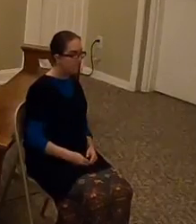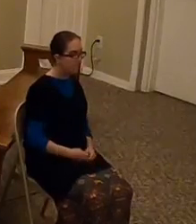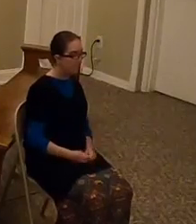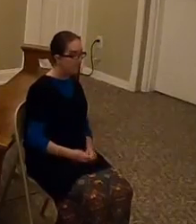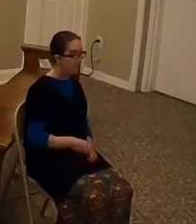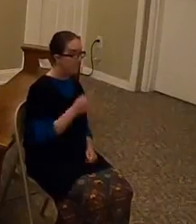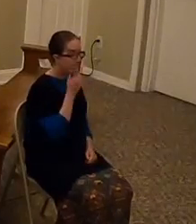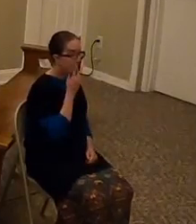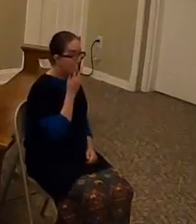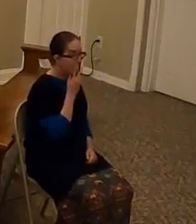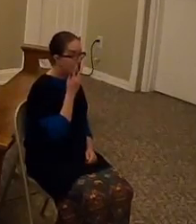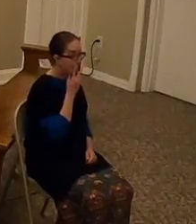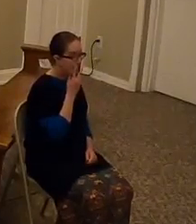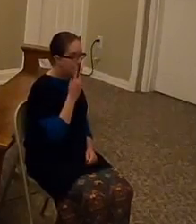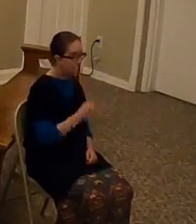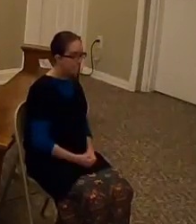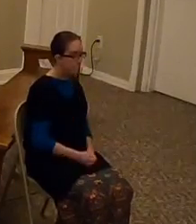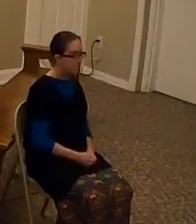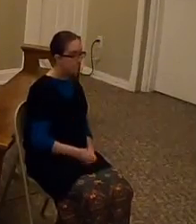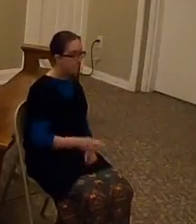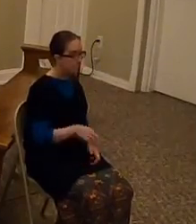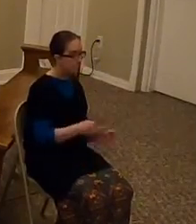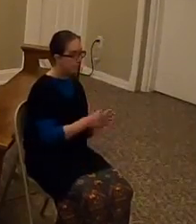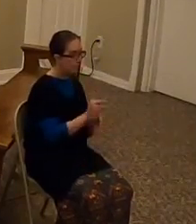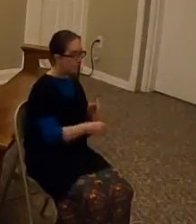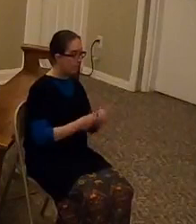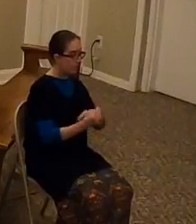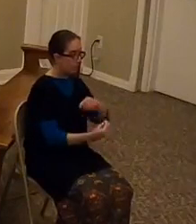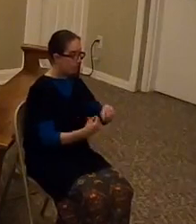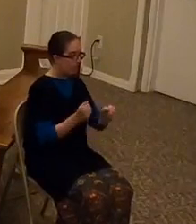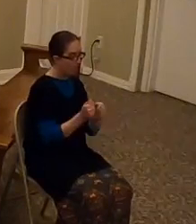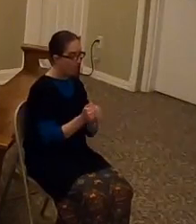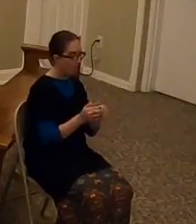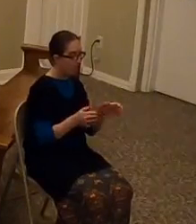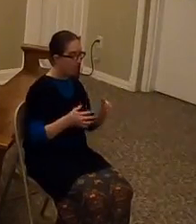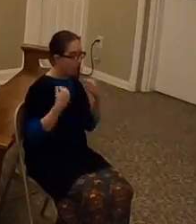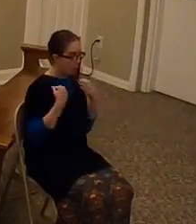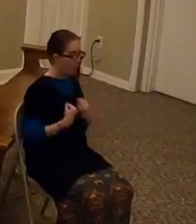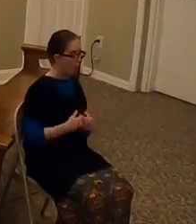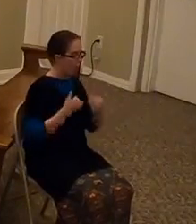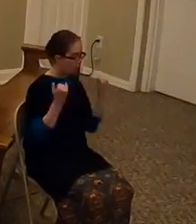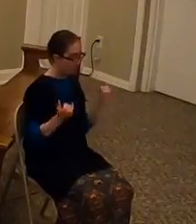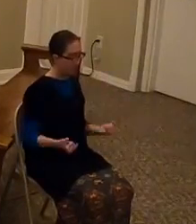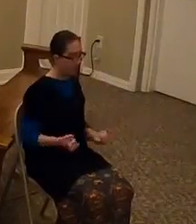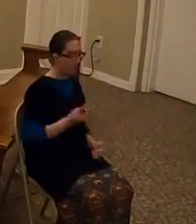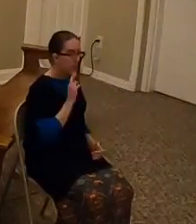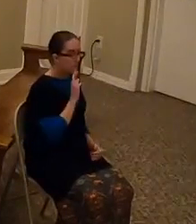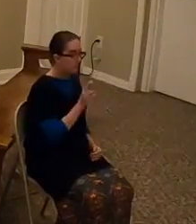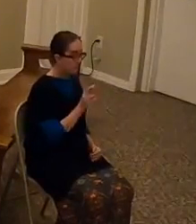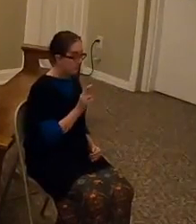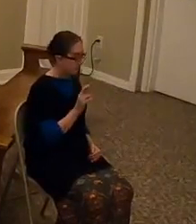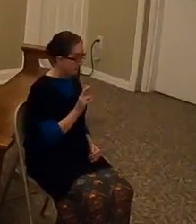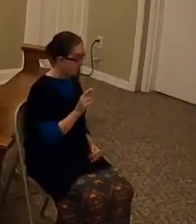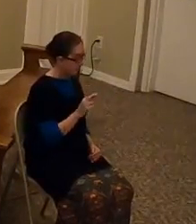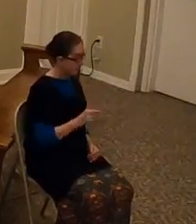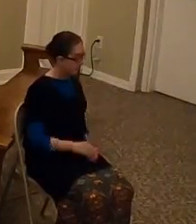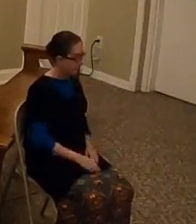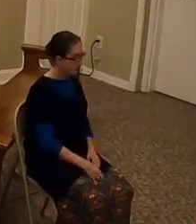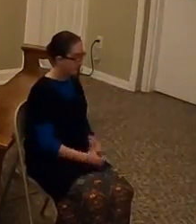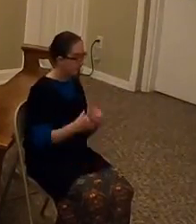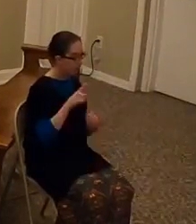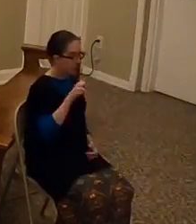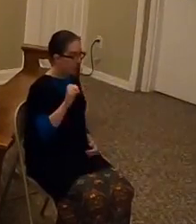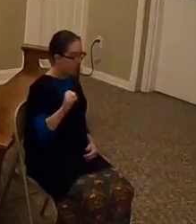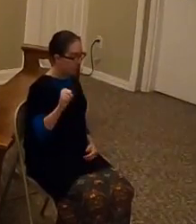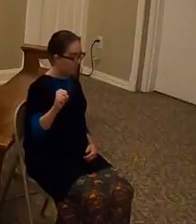All these folks that go around without clothes on nowadays, are, you know, getting the clothes are getting